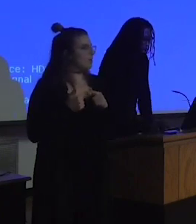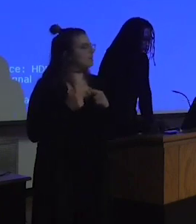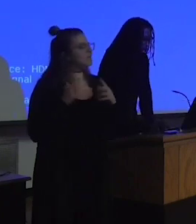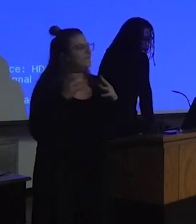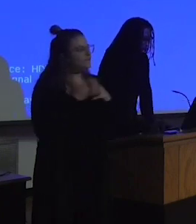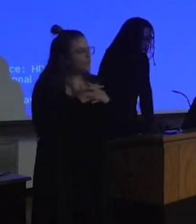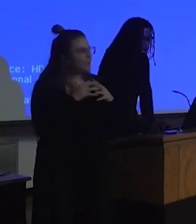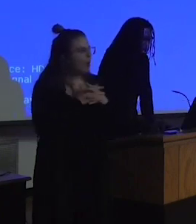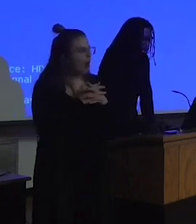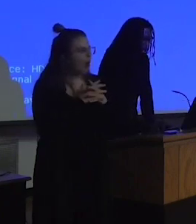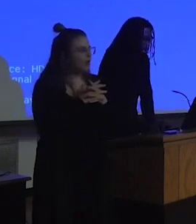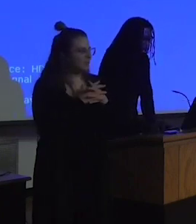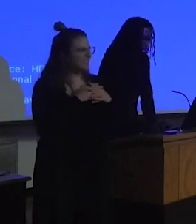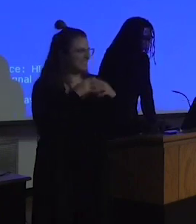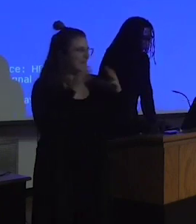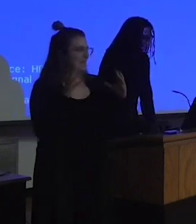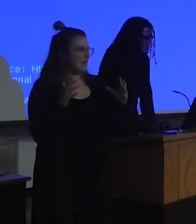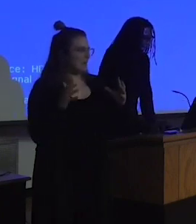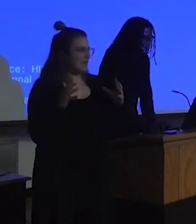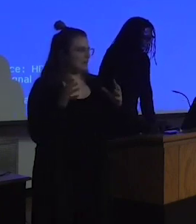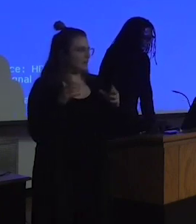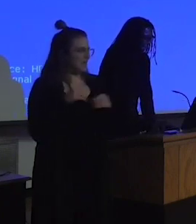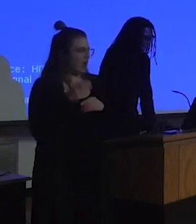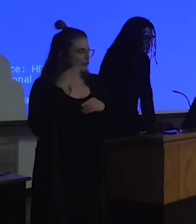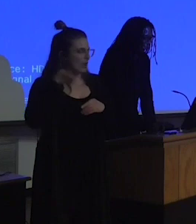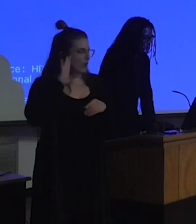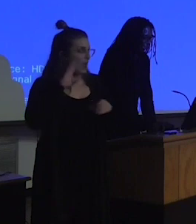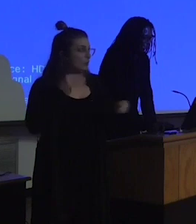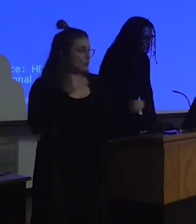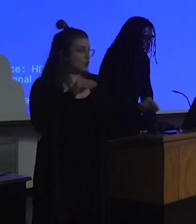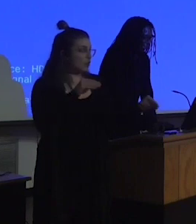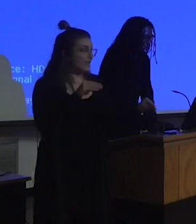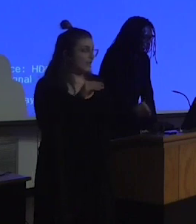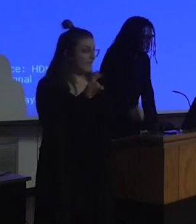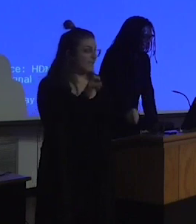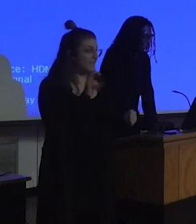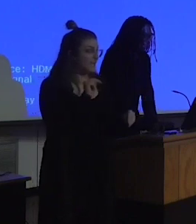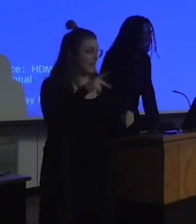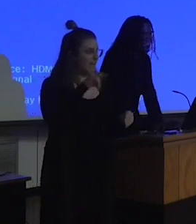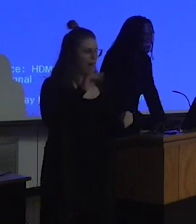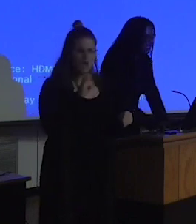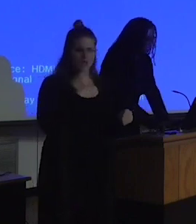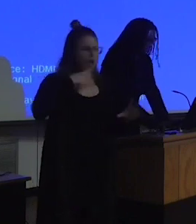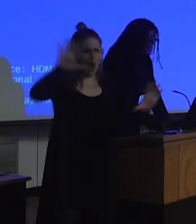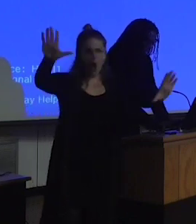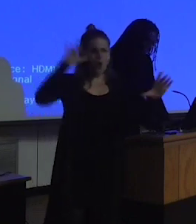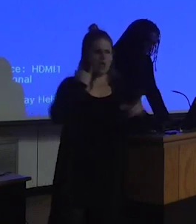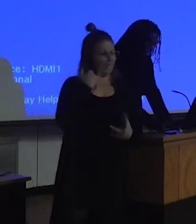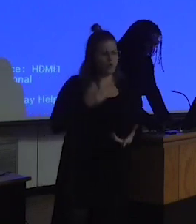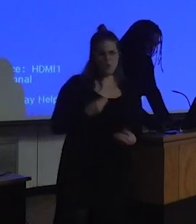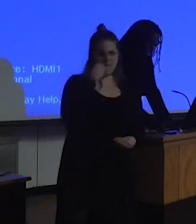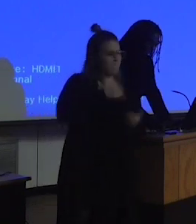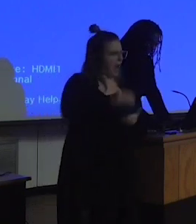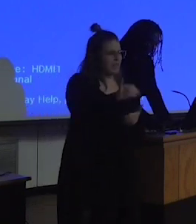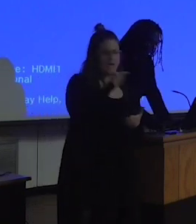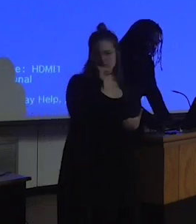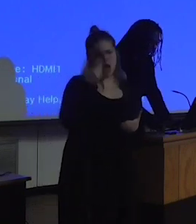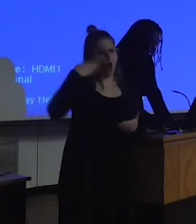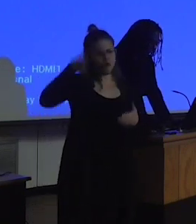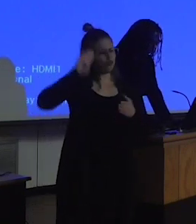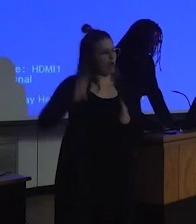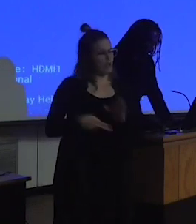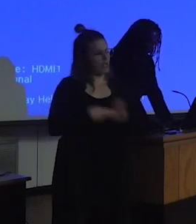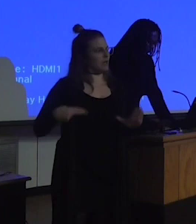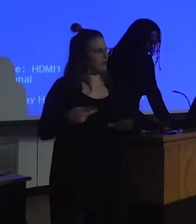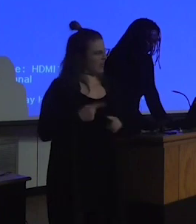in Australia that was serving vegan pies. Yes. And he used the exact same phrase he said to people who purchased these. It's not Australian. And I thought it was really fascinating